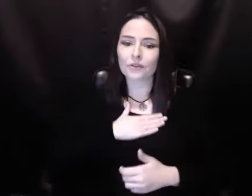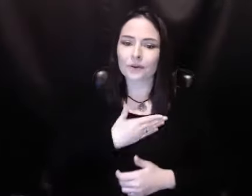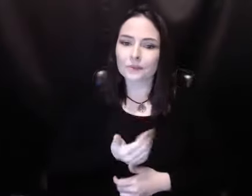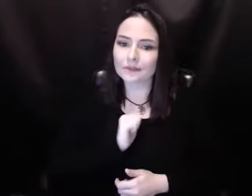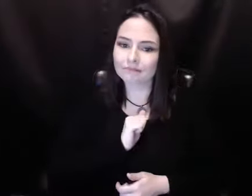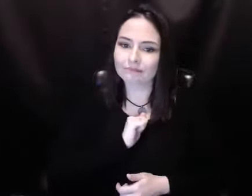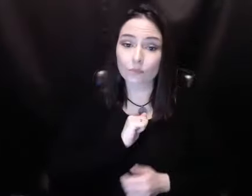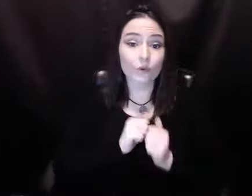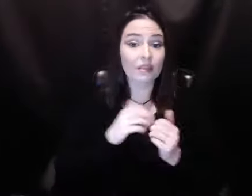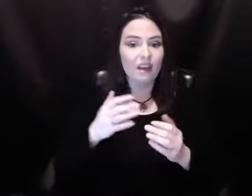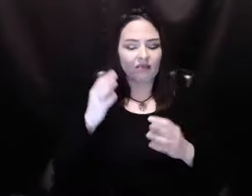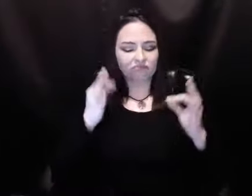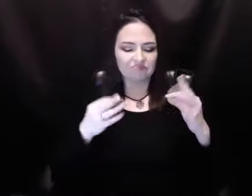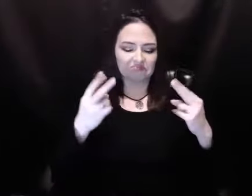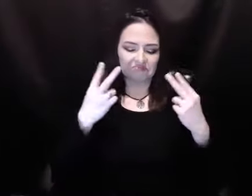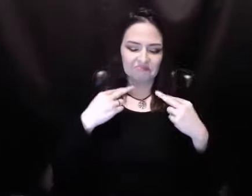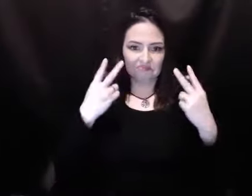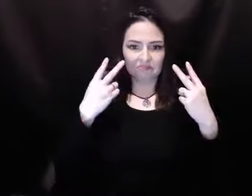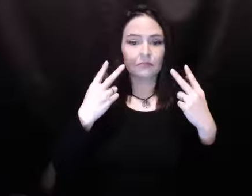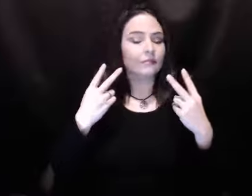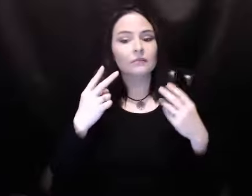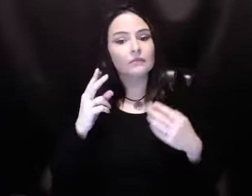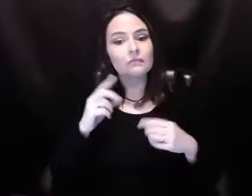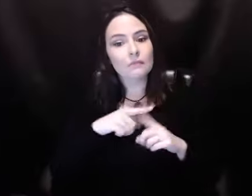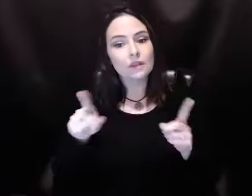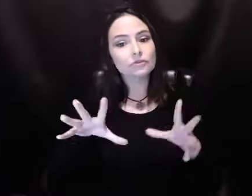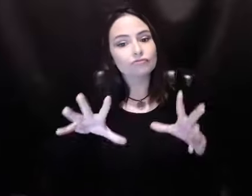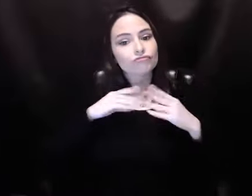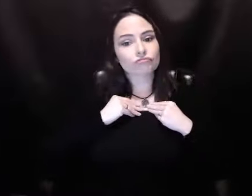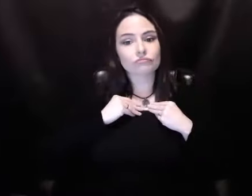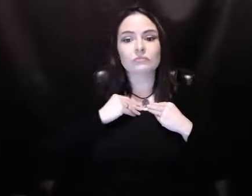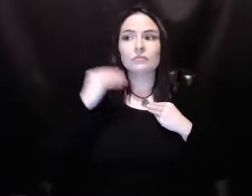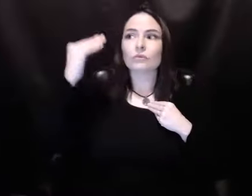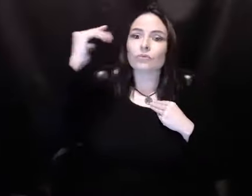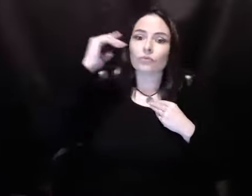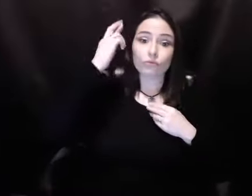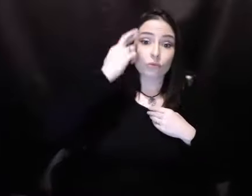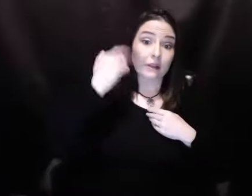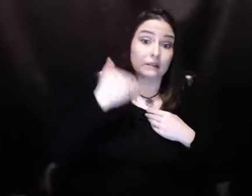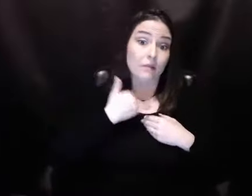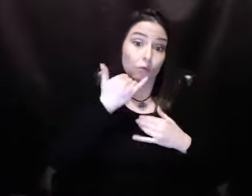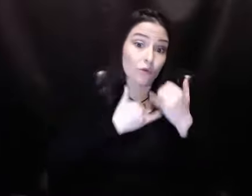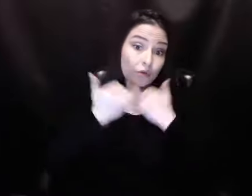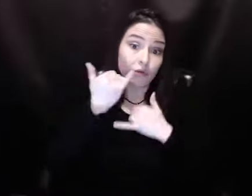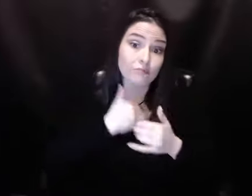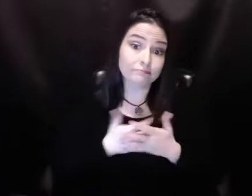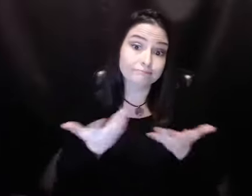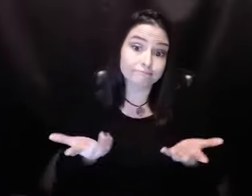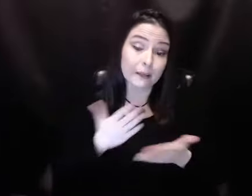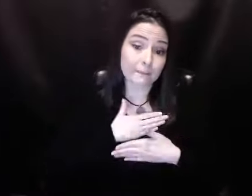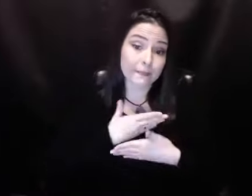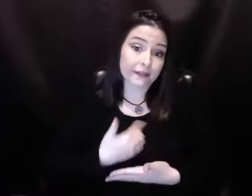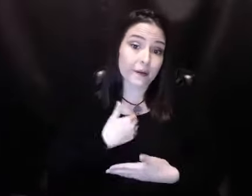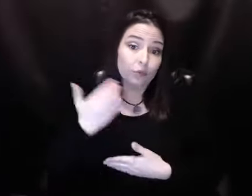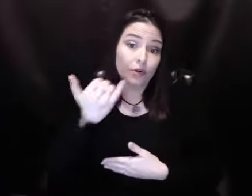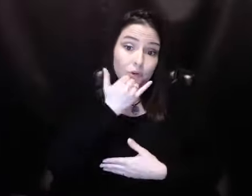I concede that I am not perfect? How can I quit trying to be? This question gave me the reassurance